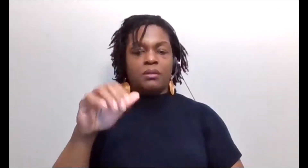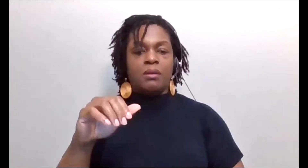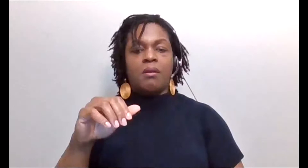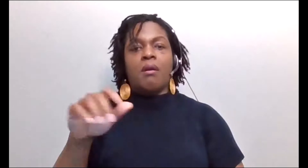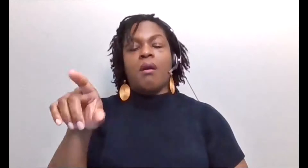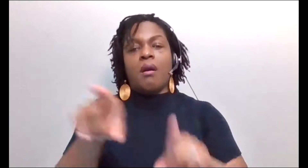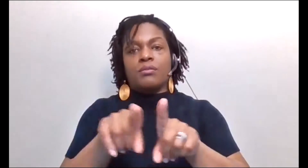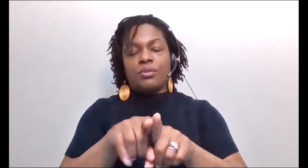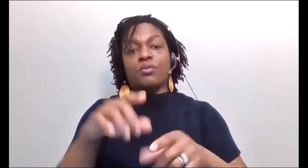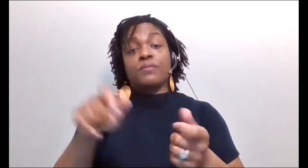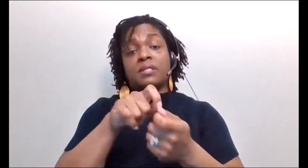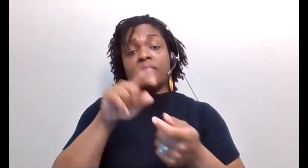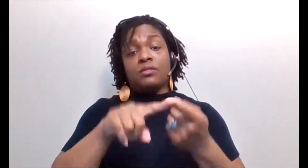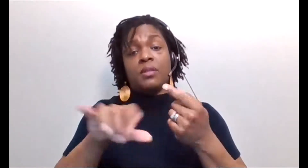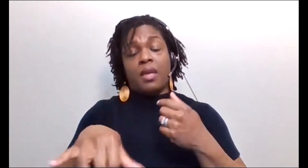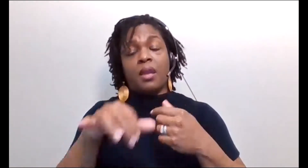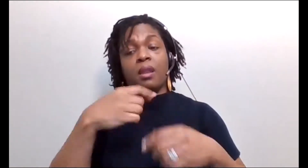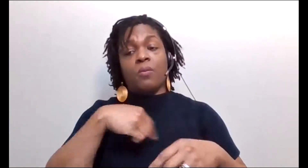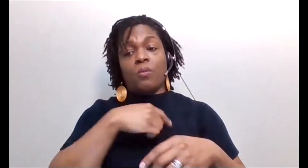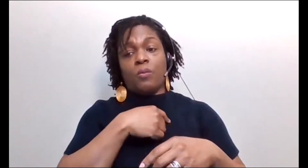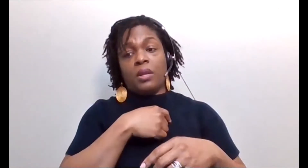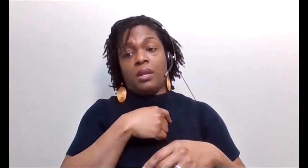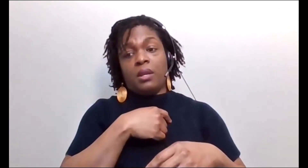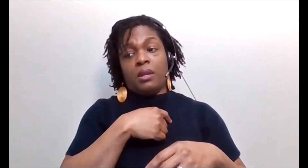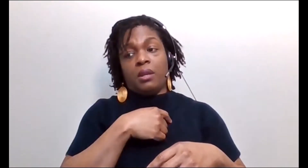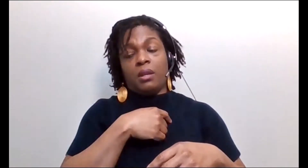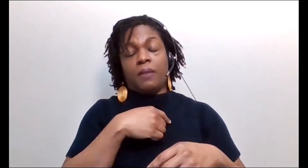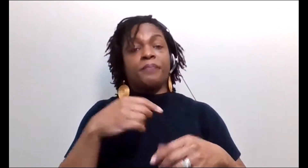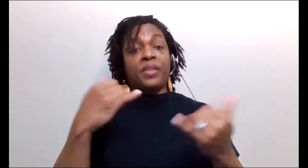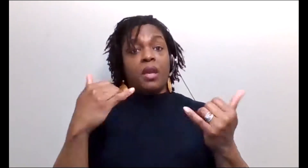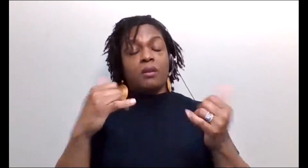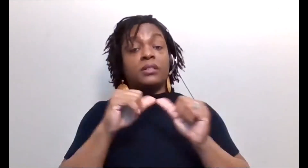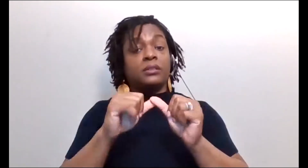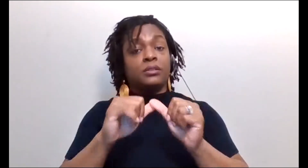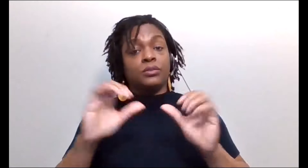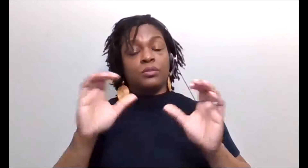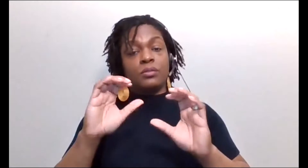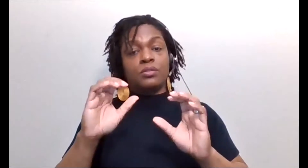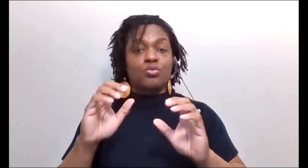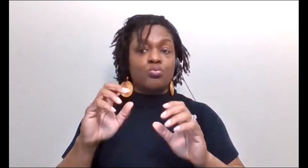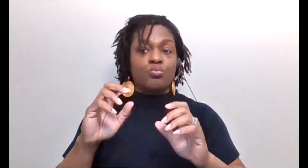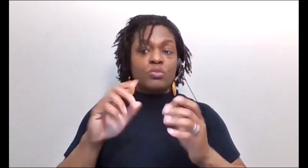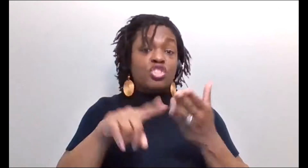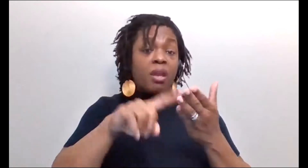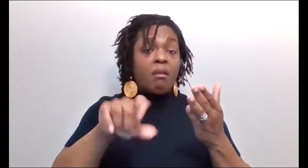Also specific to that, we are continuing to look at other exceptions that weren't included in